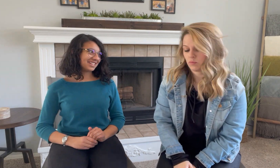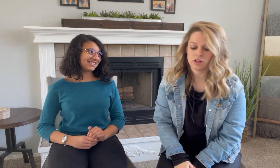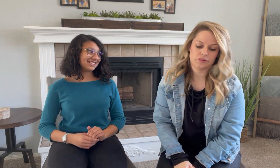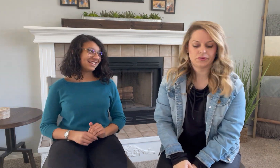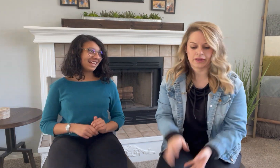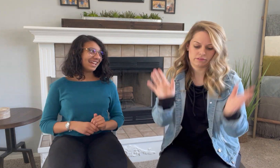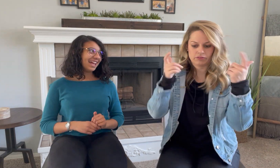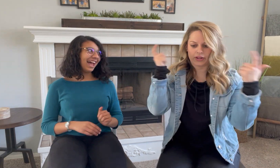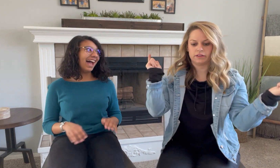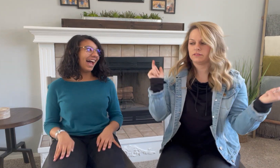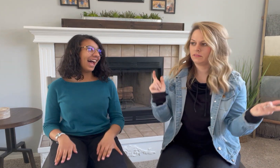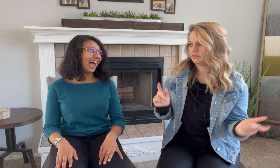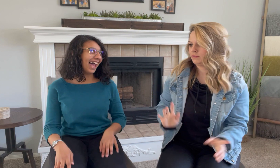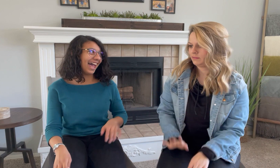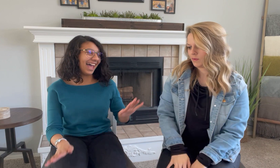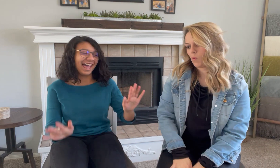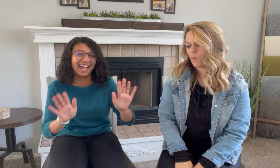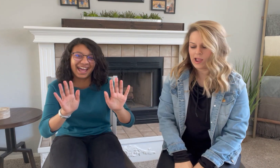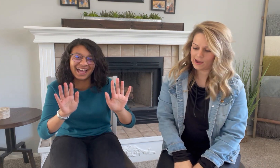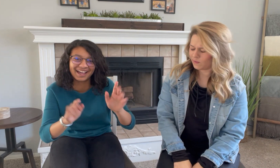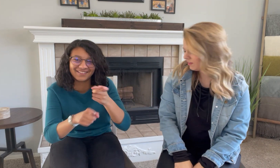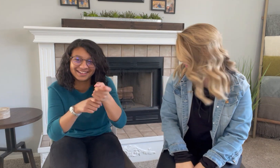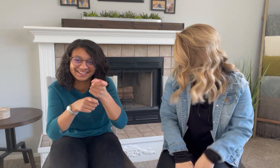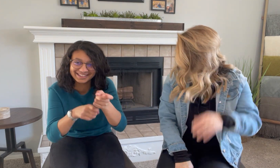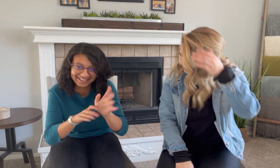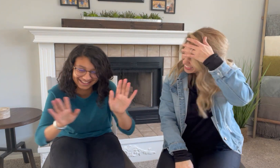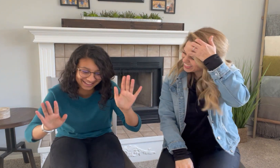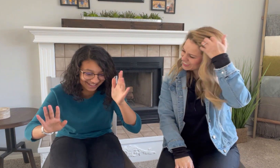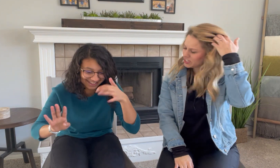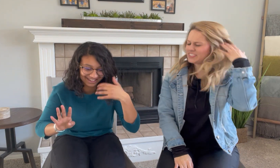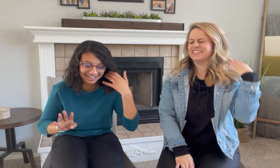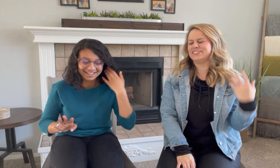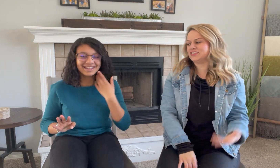Wow, okay, all right. Wow. Just teasing.